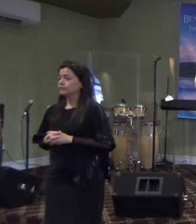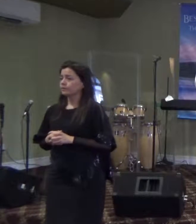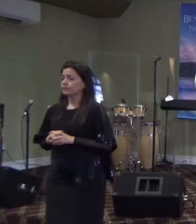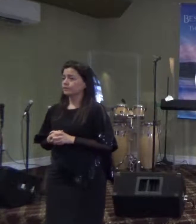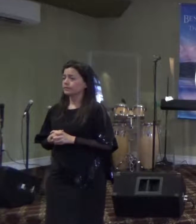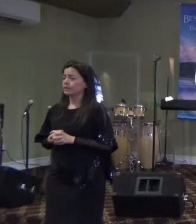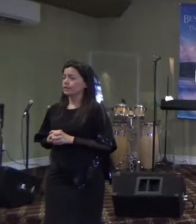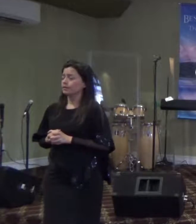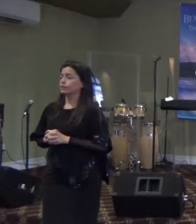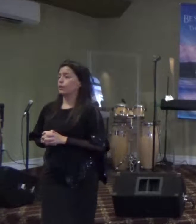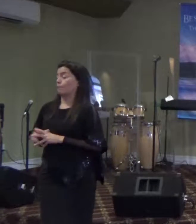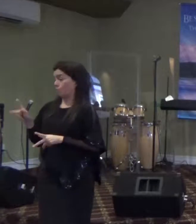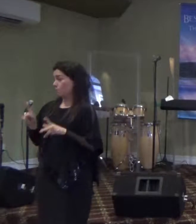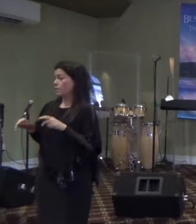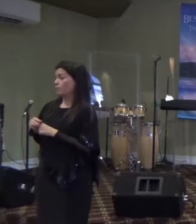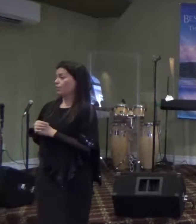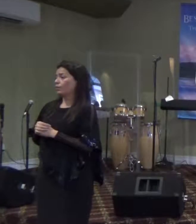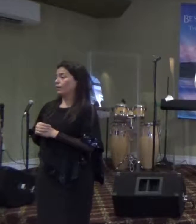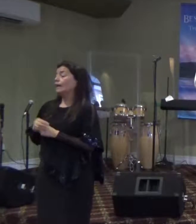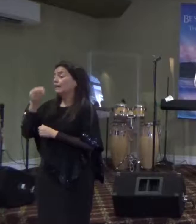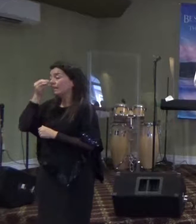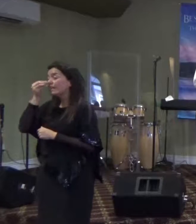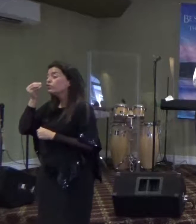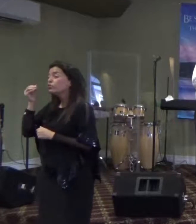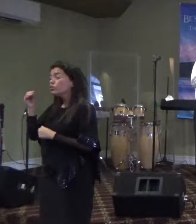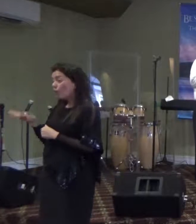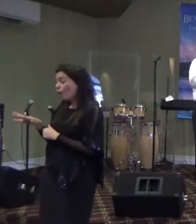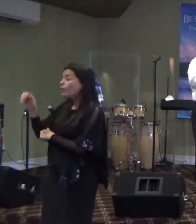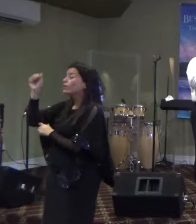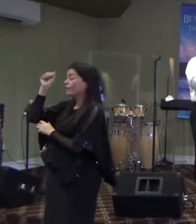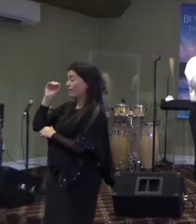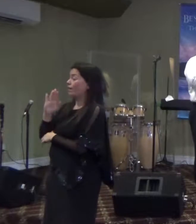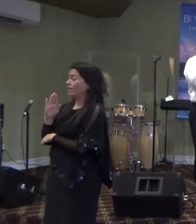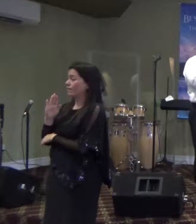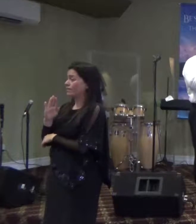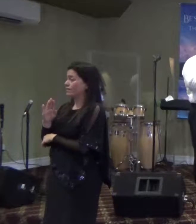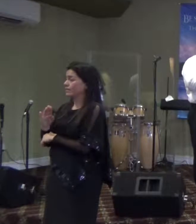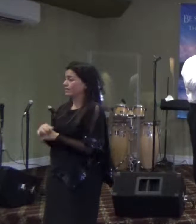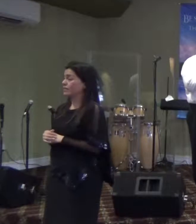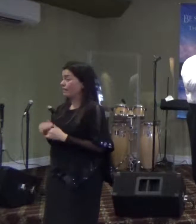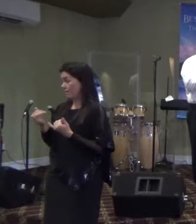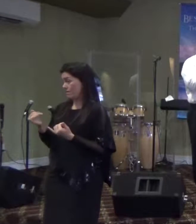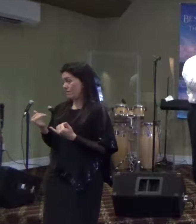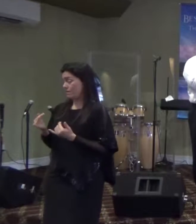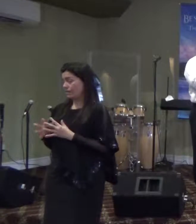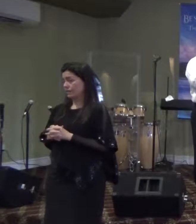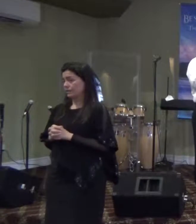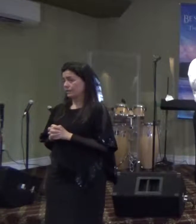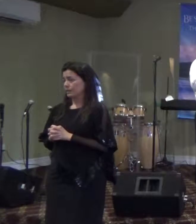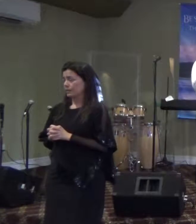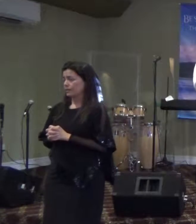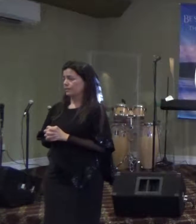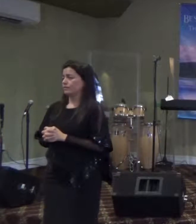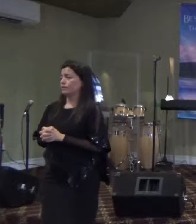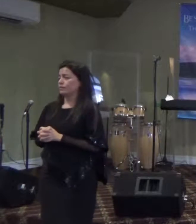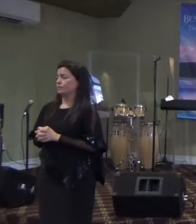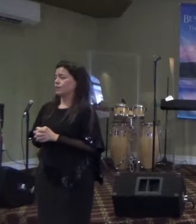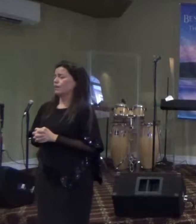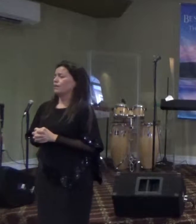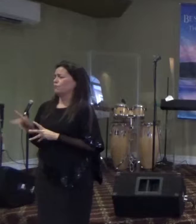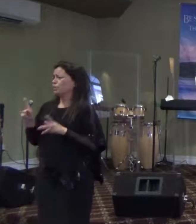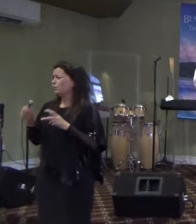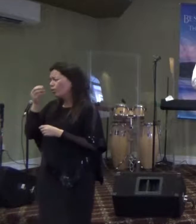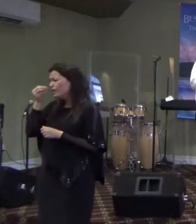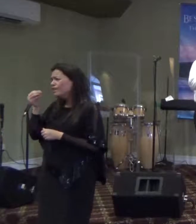hombre ignora Man por ignores completo a Dios, completely of God, completely God, su creador. His